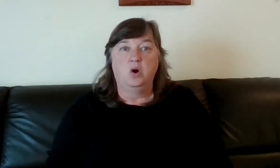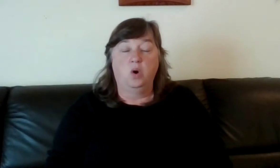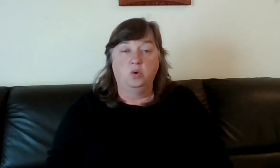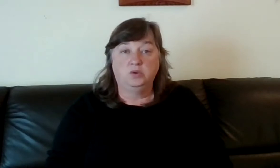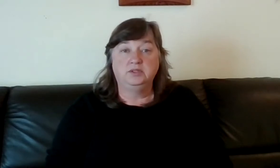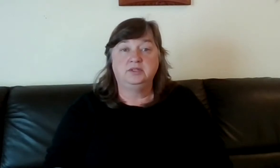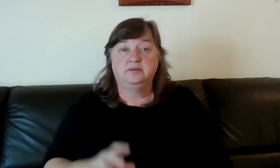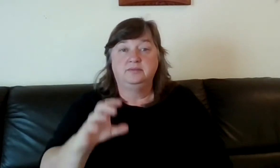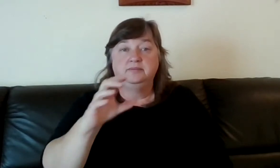Old,